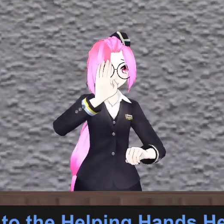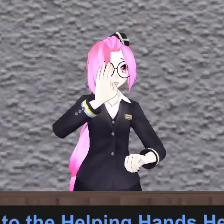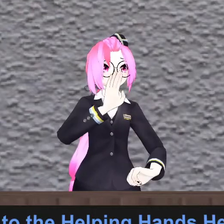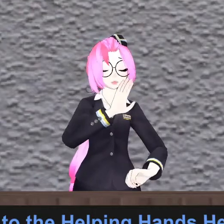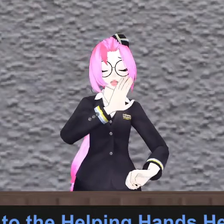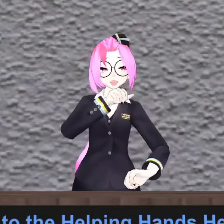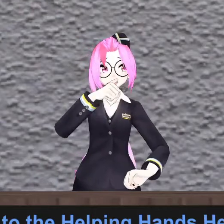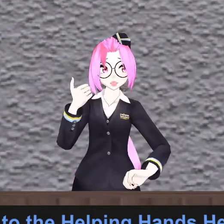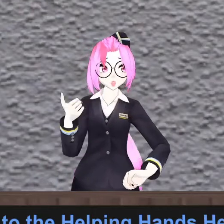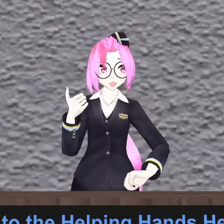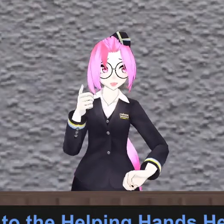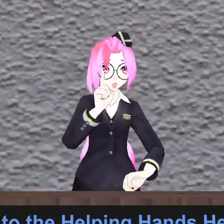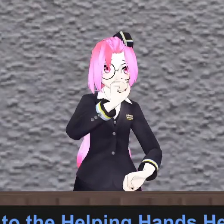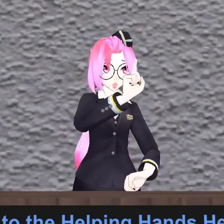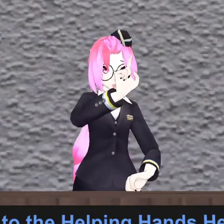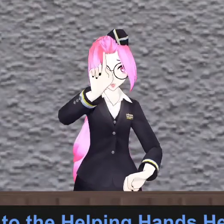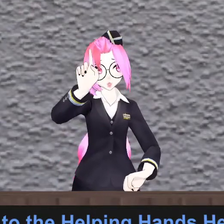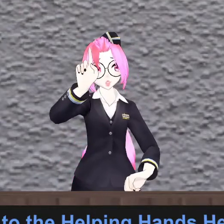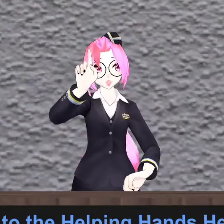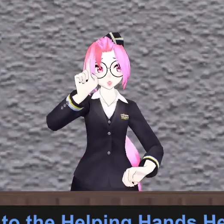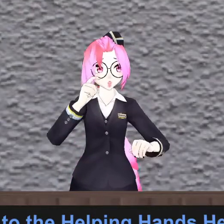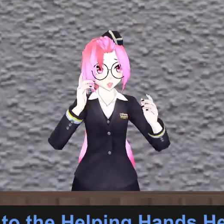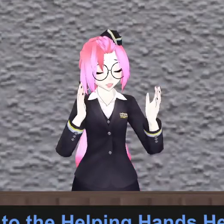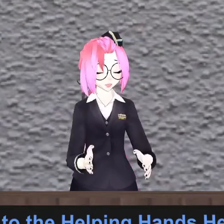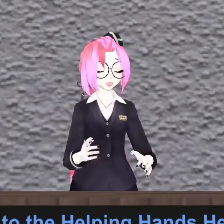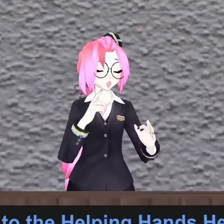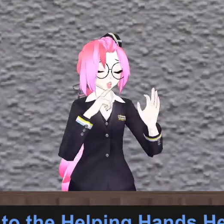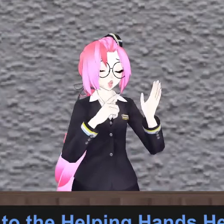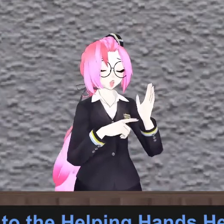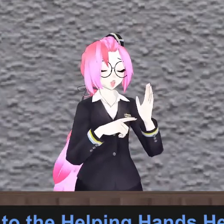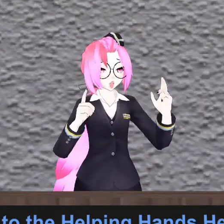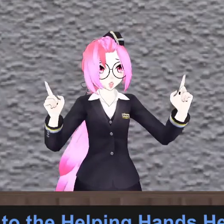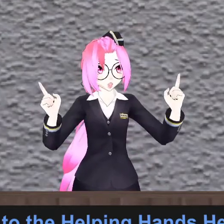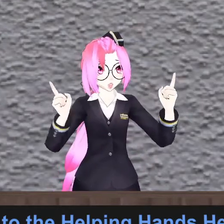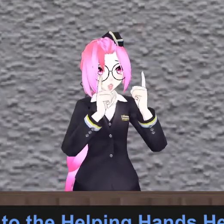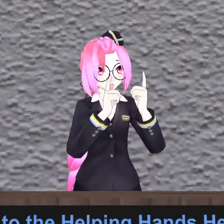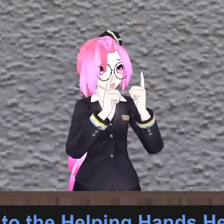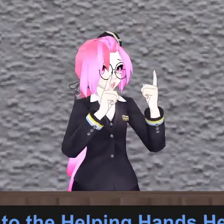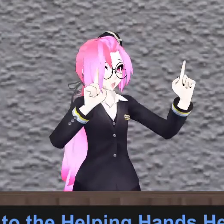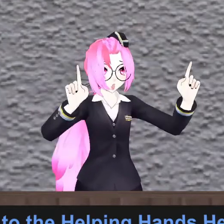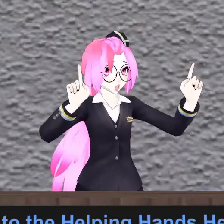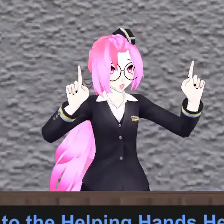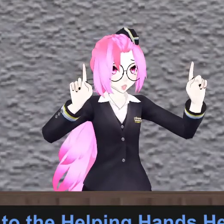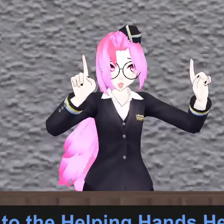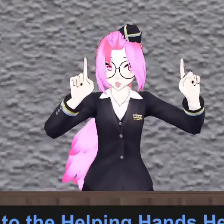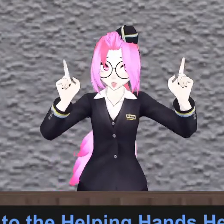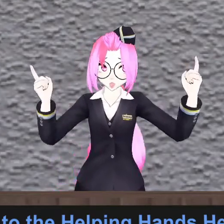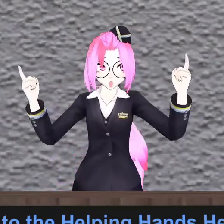objects. Another one would be this, which is a person. You might recognize this from the sign meet. Why is it the sign meet? Because it's two